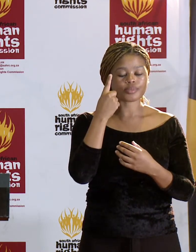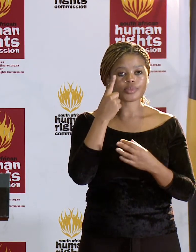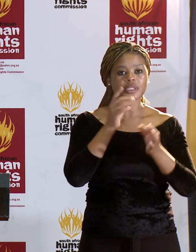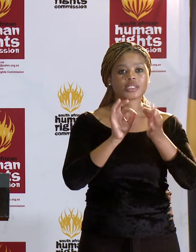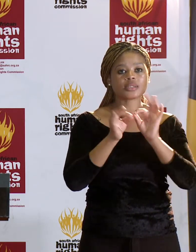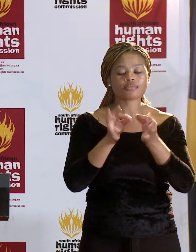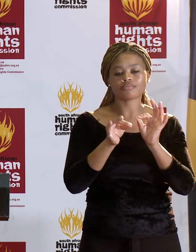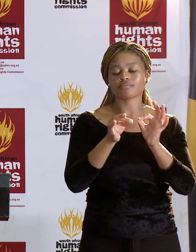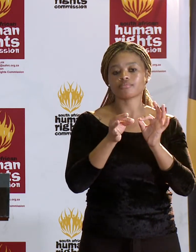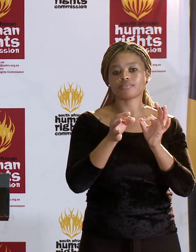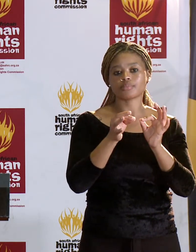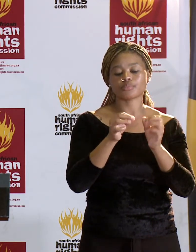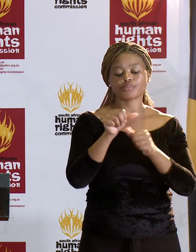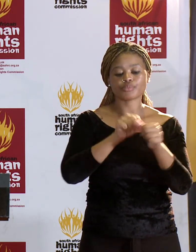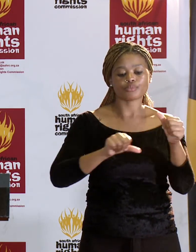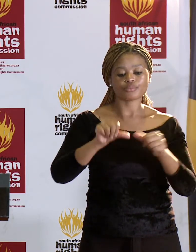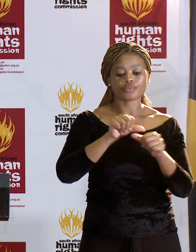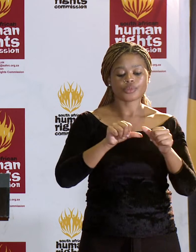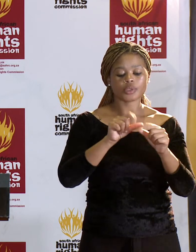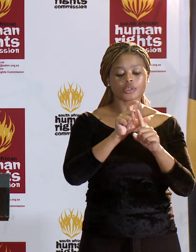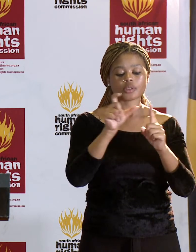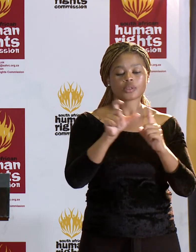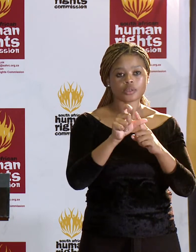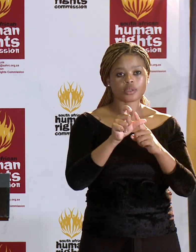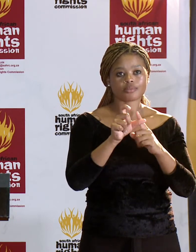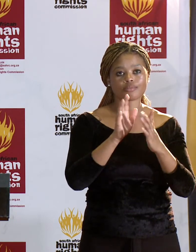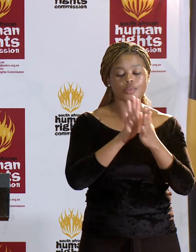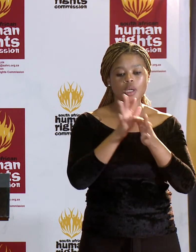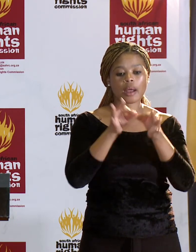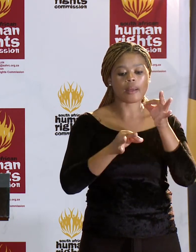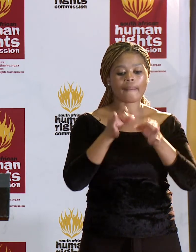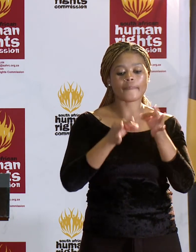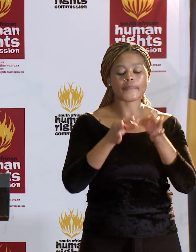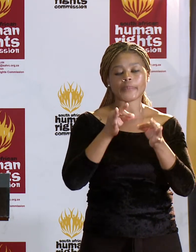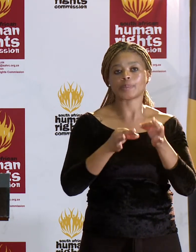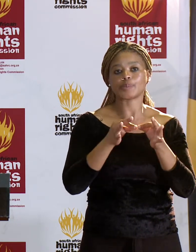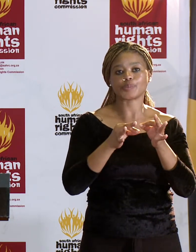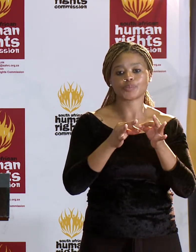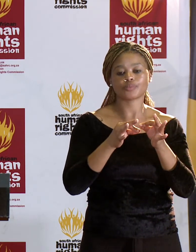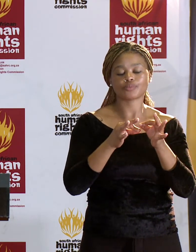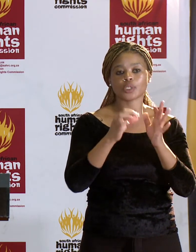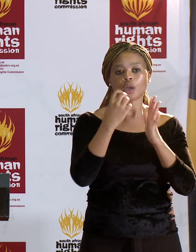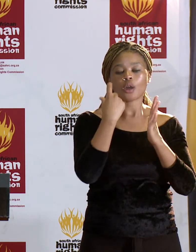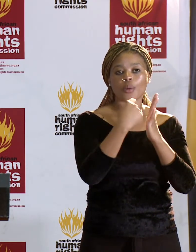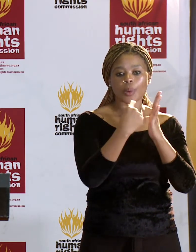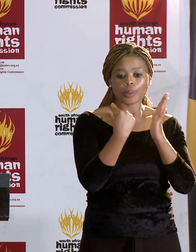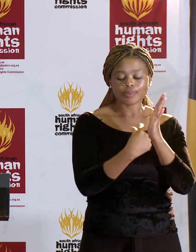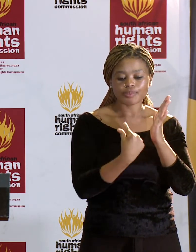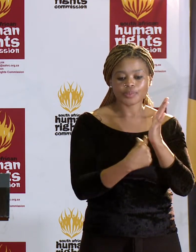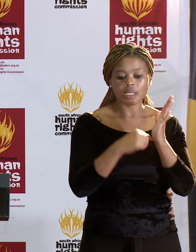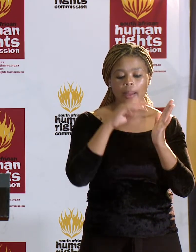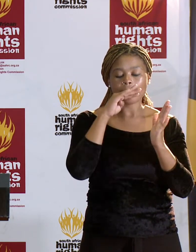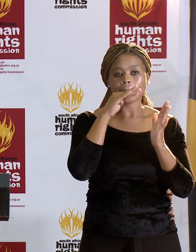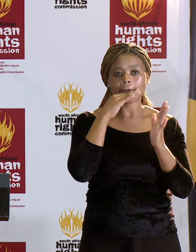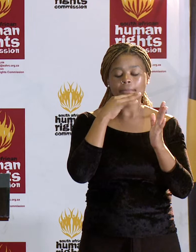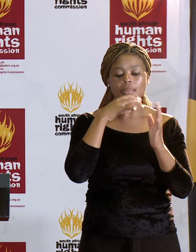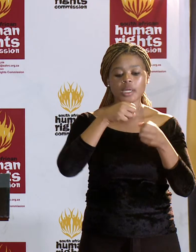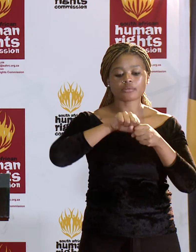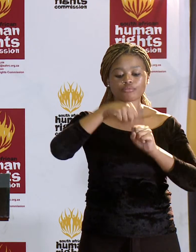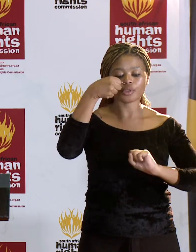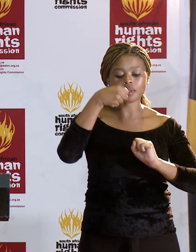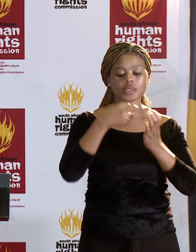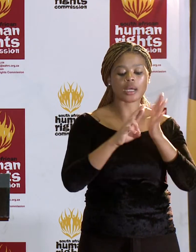interpreting the social, cultural, and political context we find ourselves. In this sense, the Charter represents